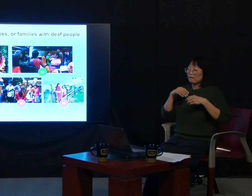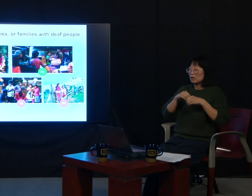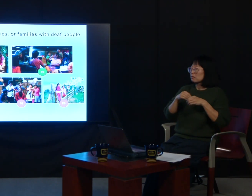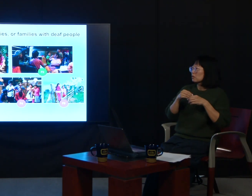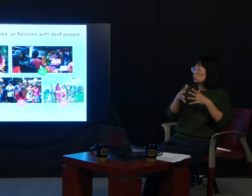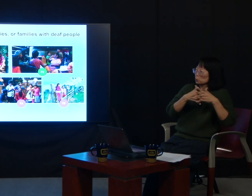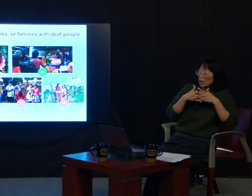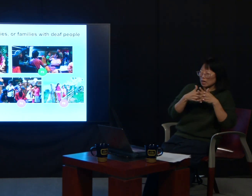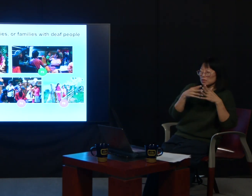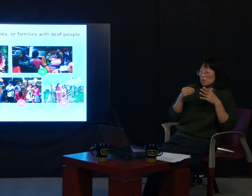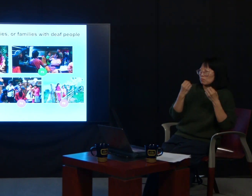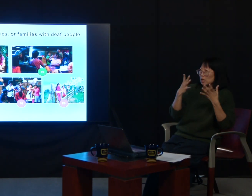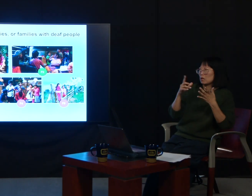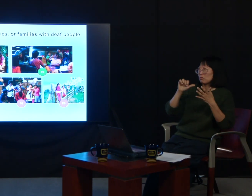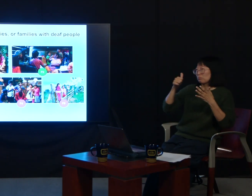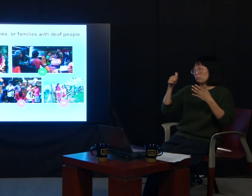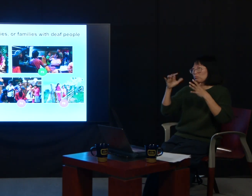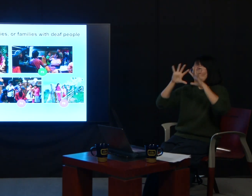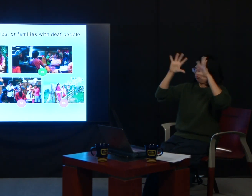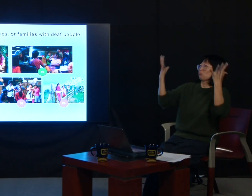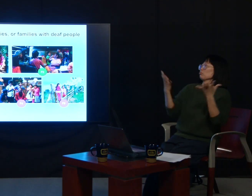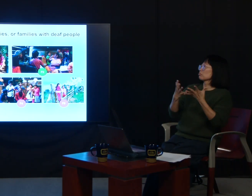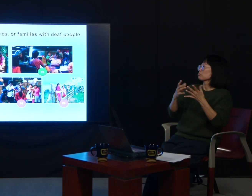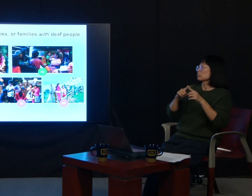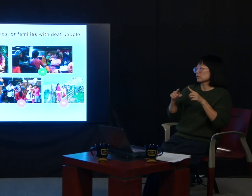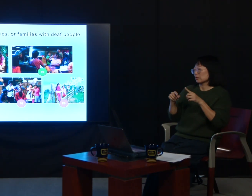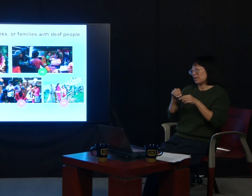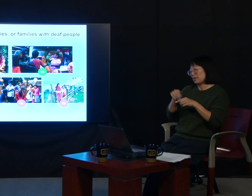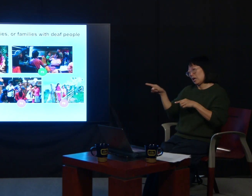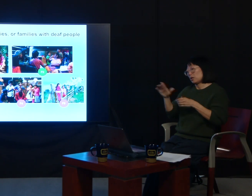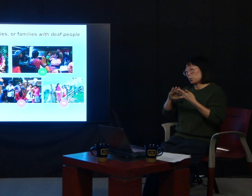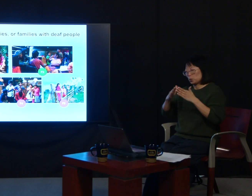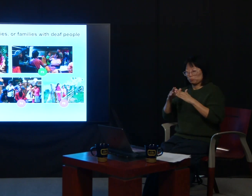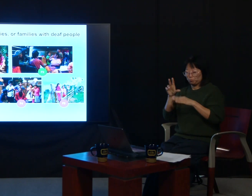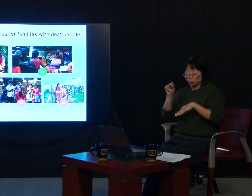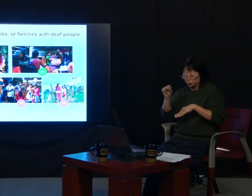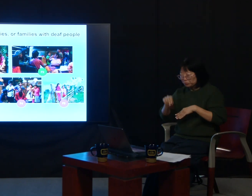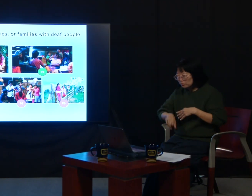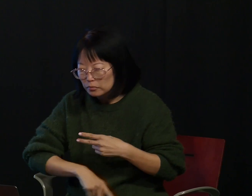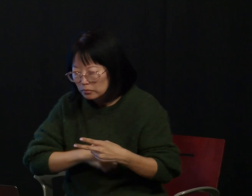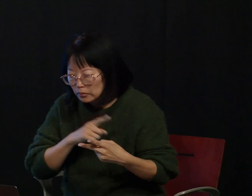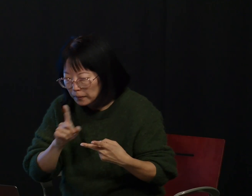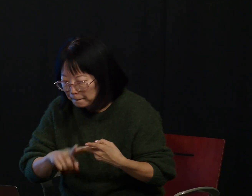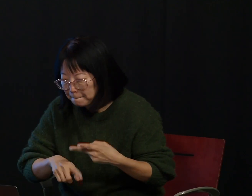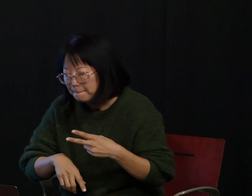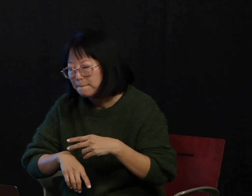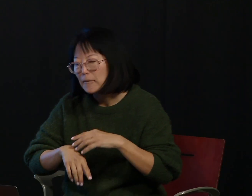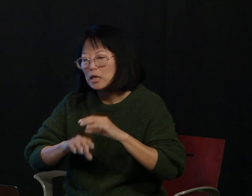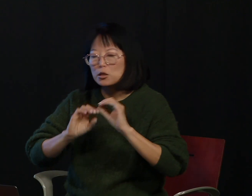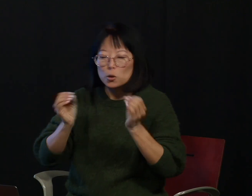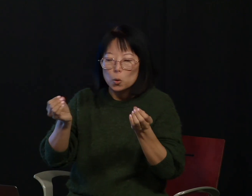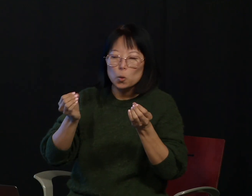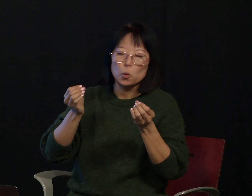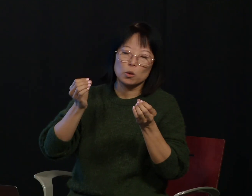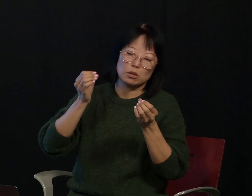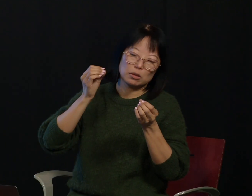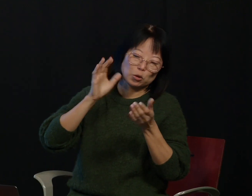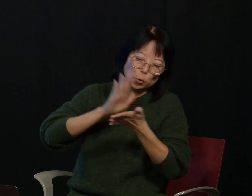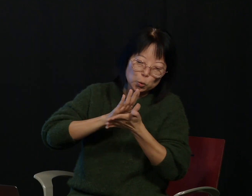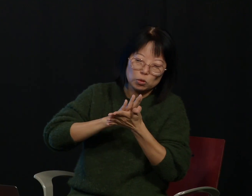In the United States, we have several like this, but in this community, we do not. Also, there are no